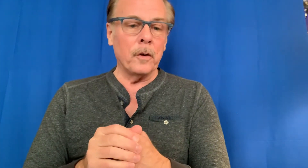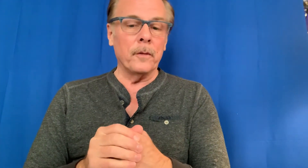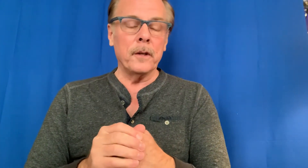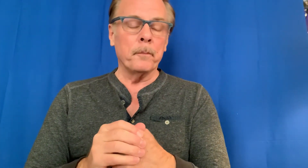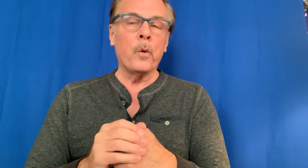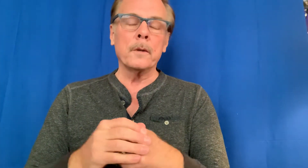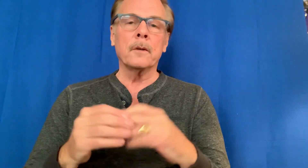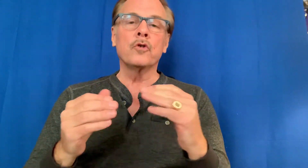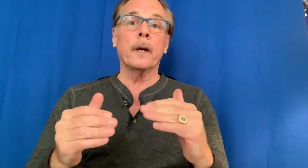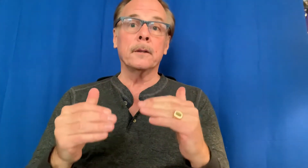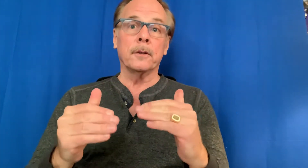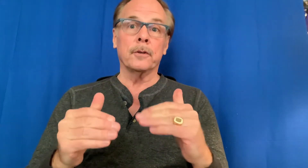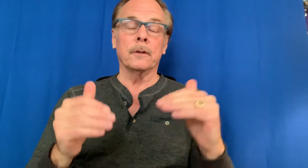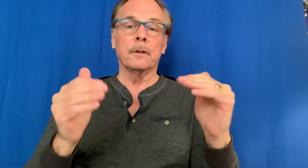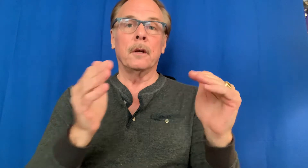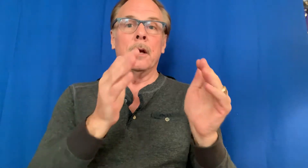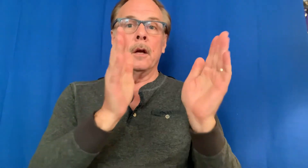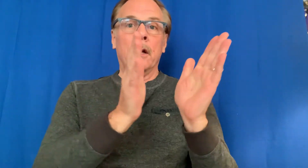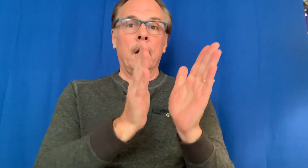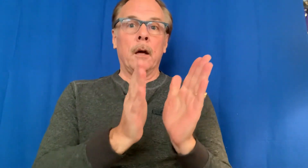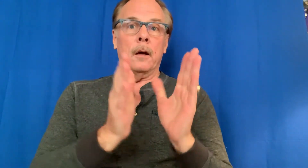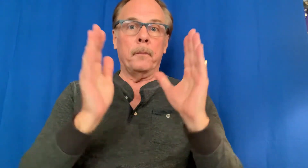the importance of transitions.